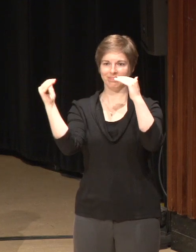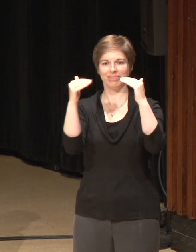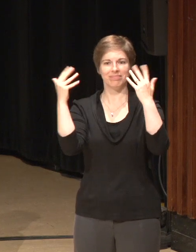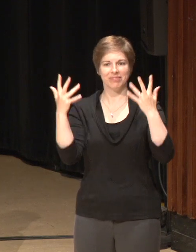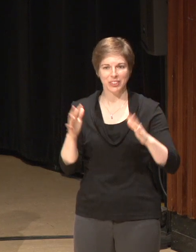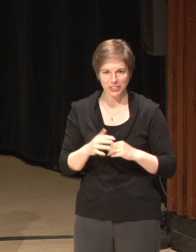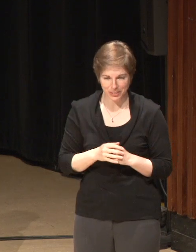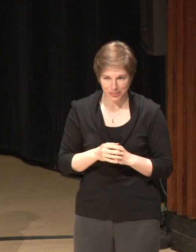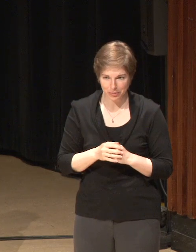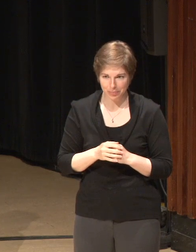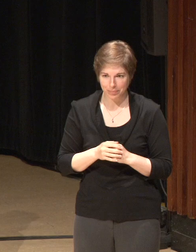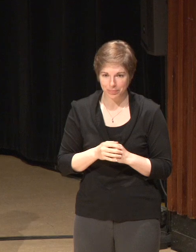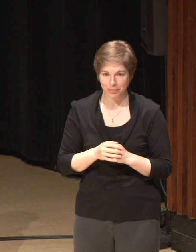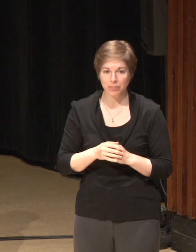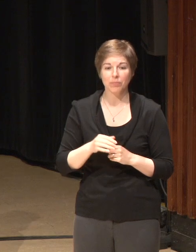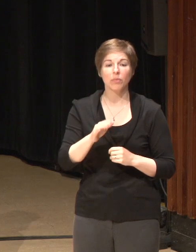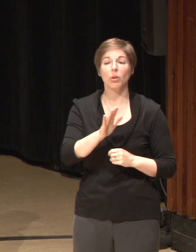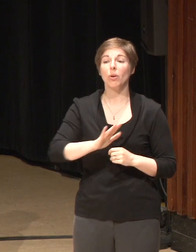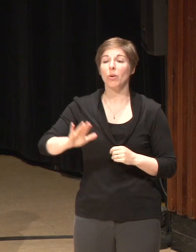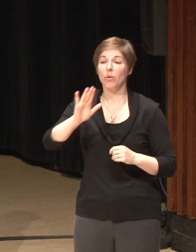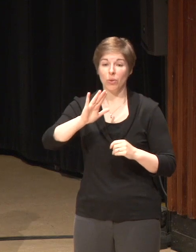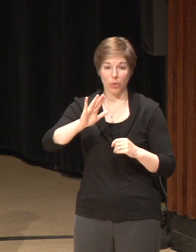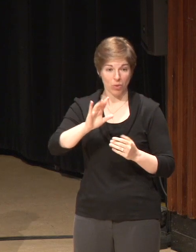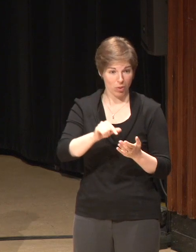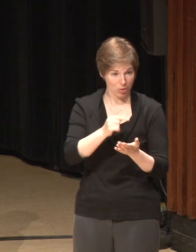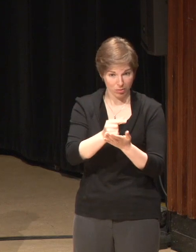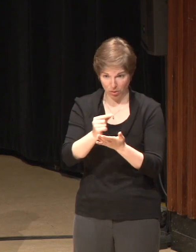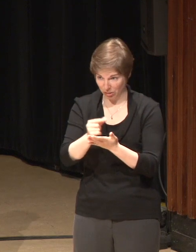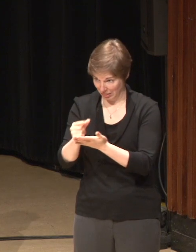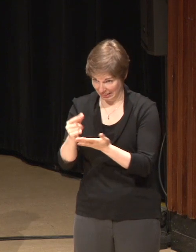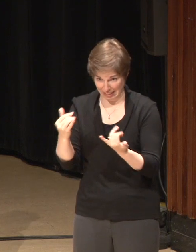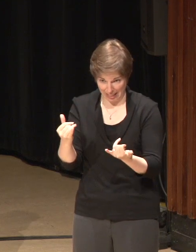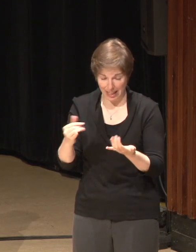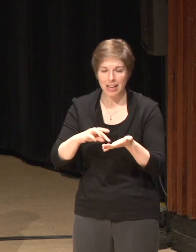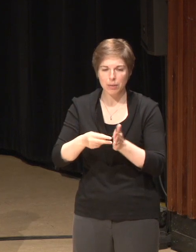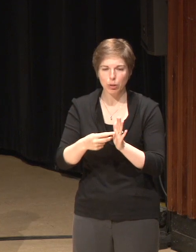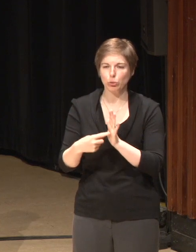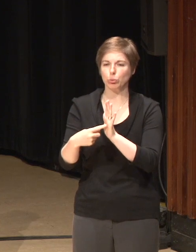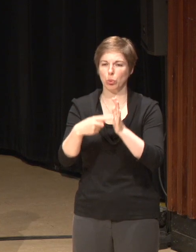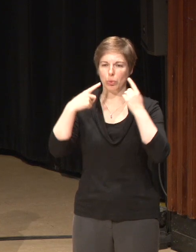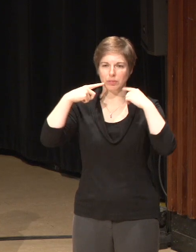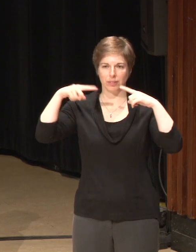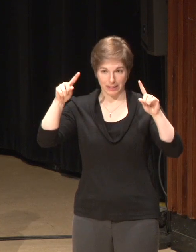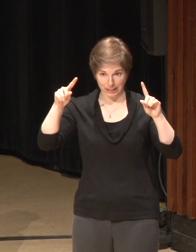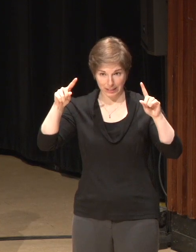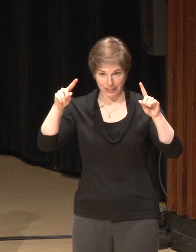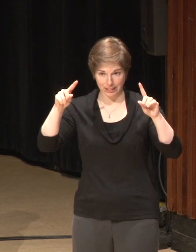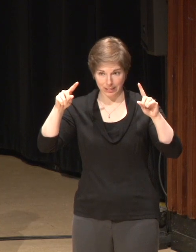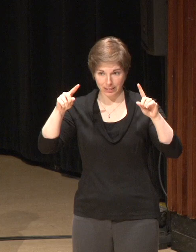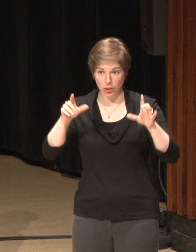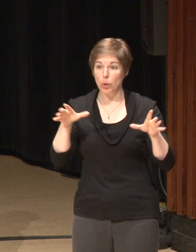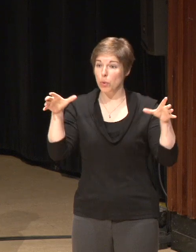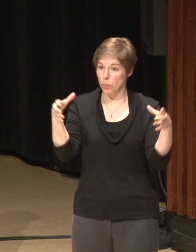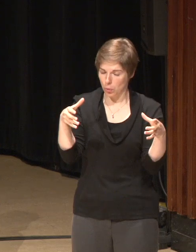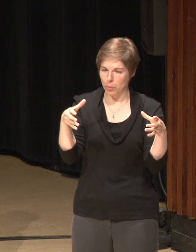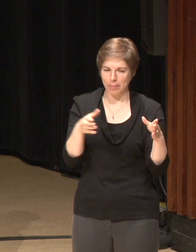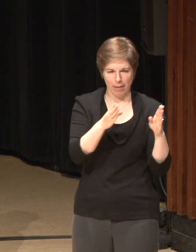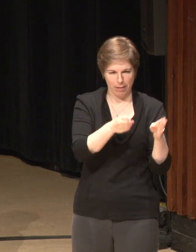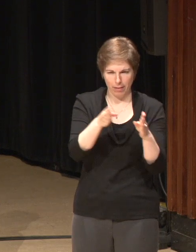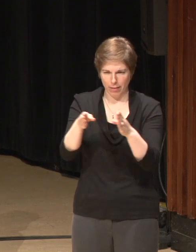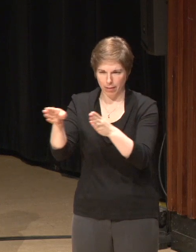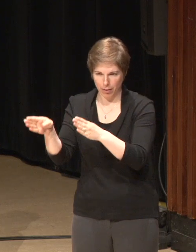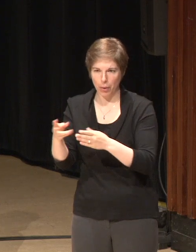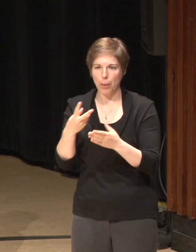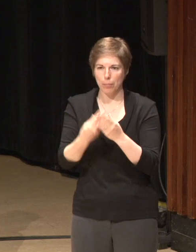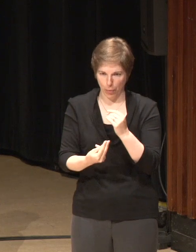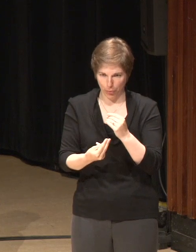graduate, in your success, you have demonstrated the other qualities for your individual success: perseverance, the ability to